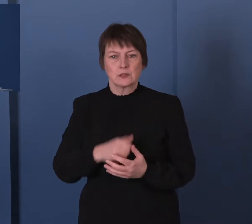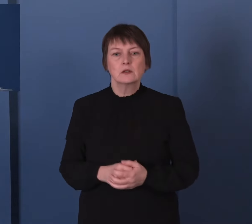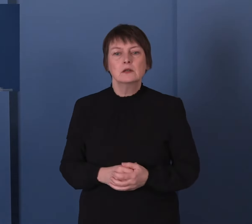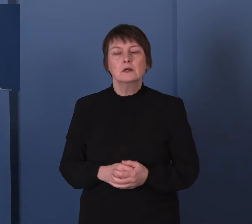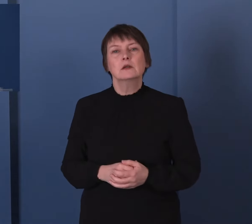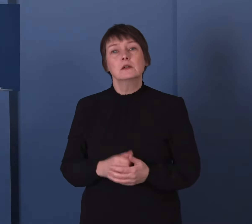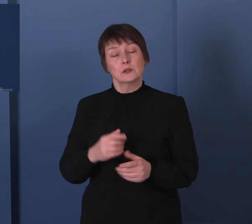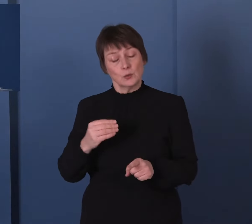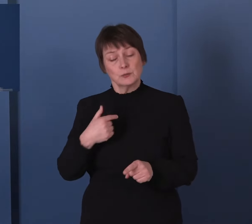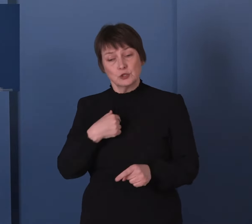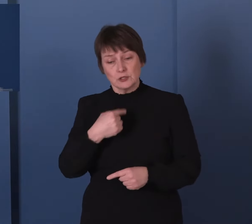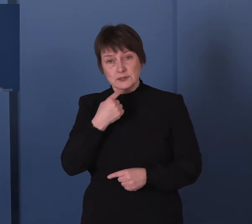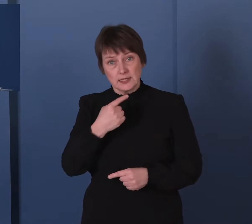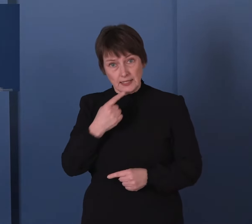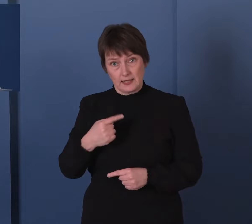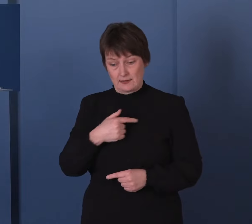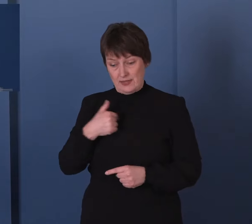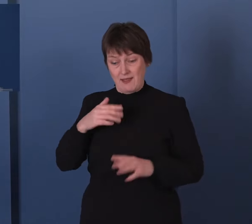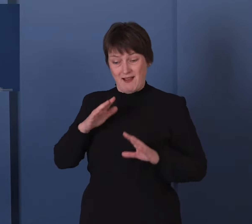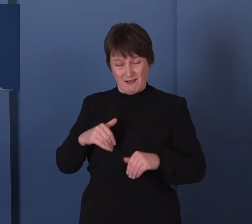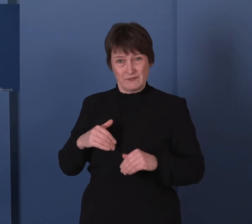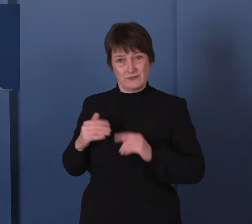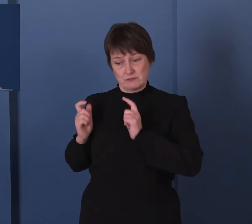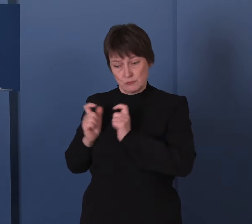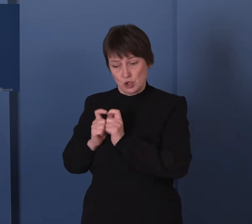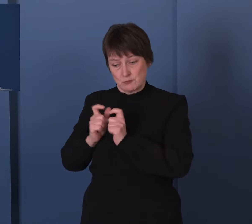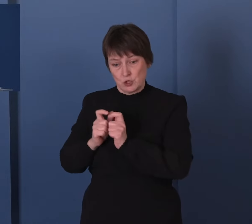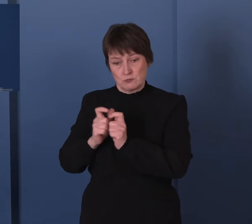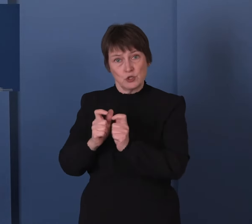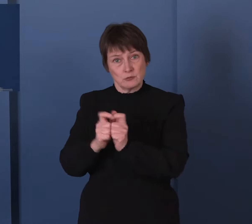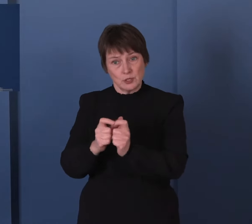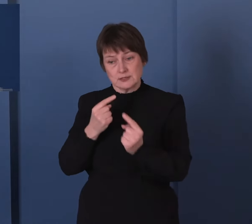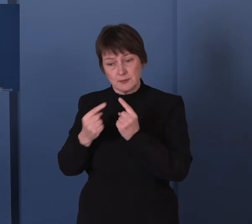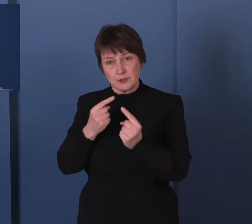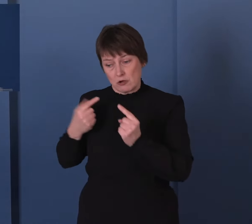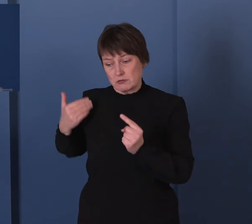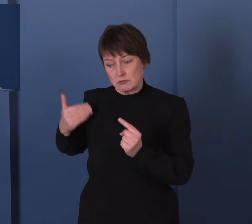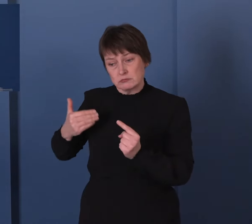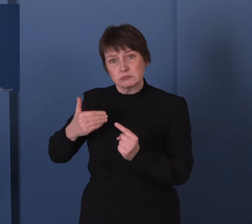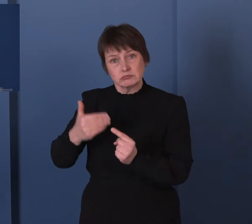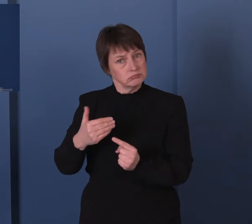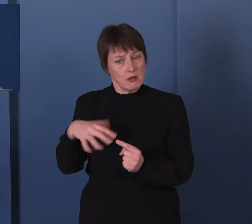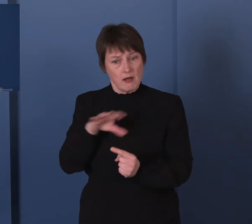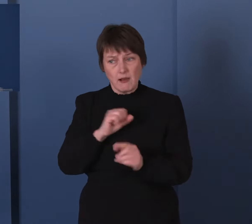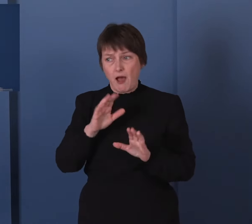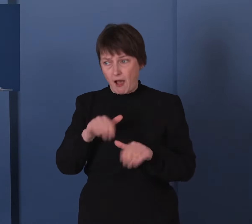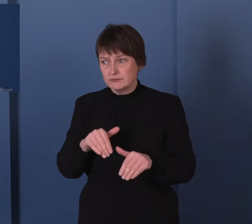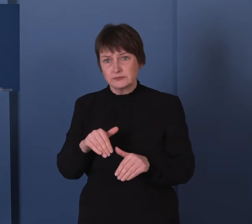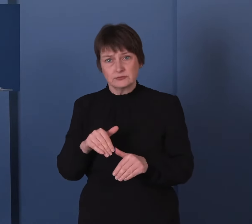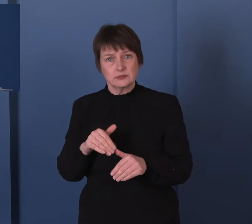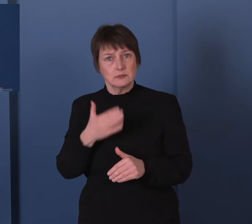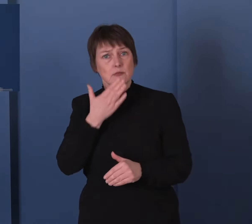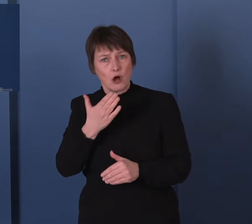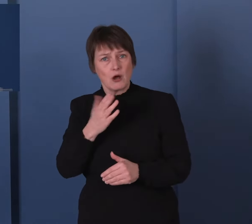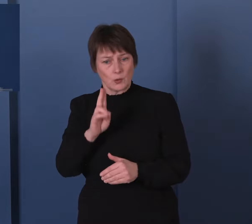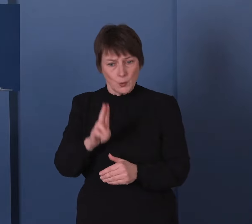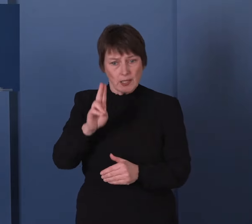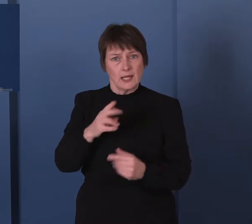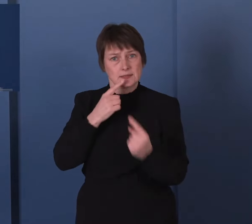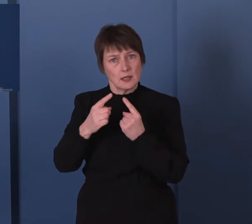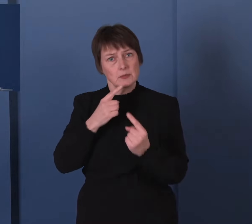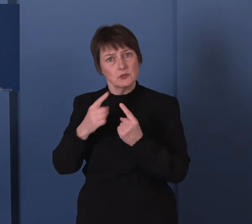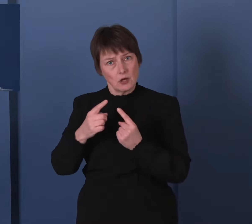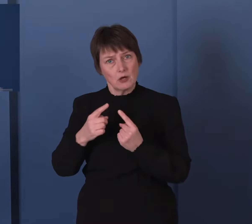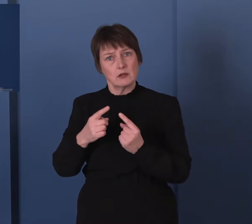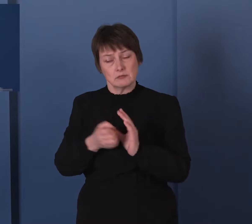been fruitful, I would say. Also confirmed by Turkey. very much so. And then, of course,